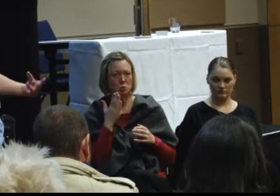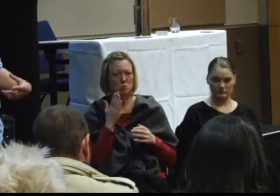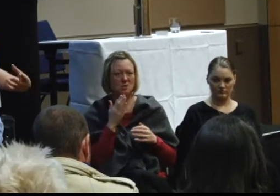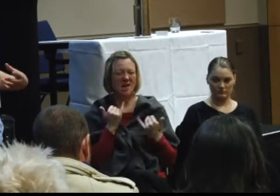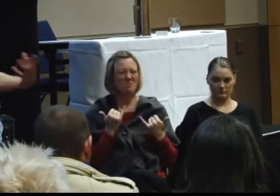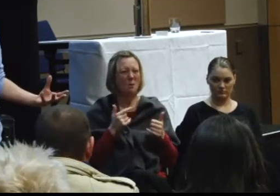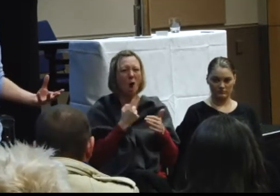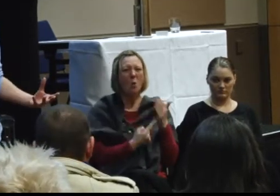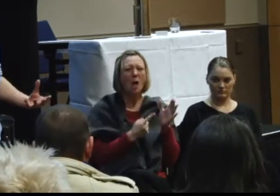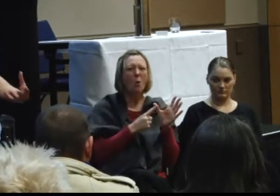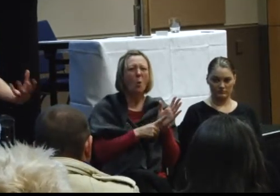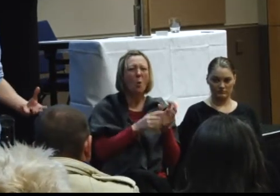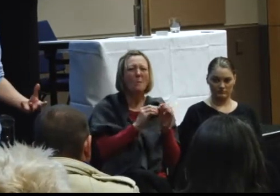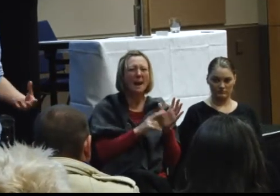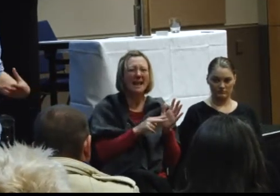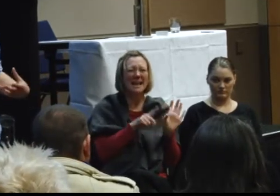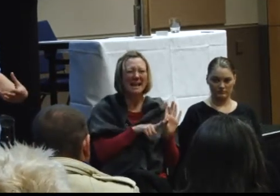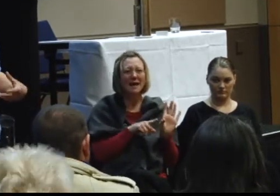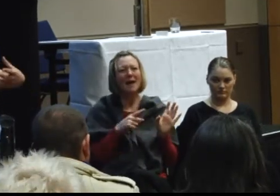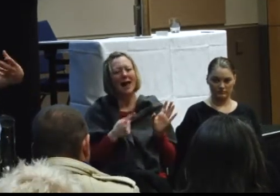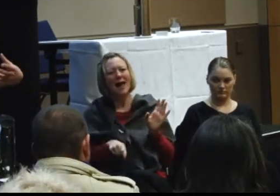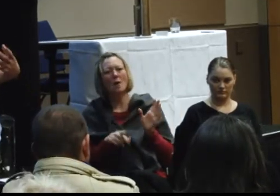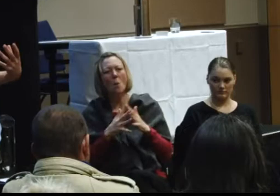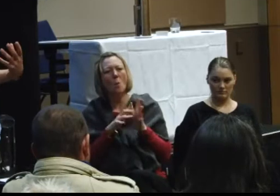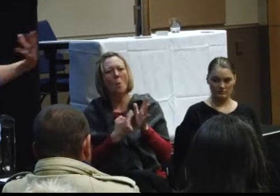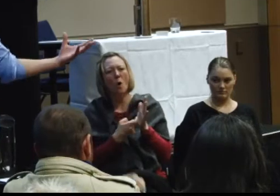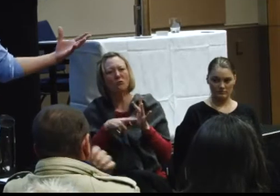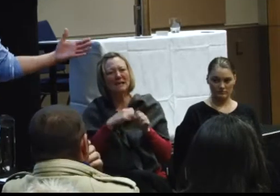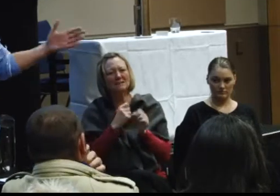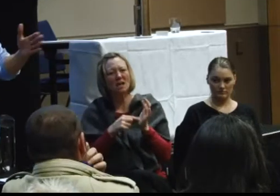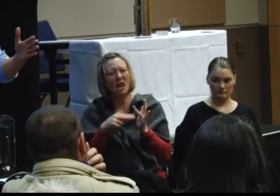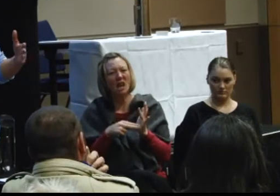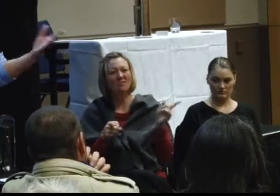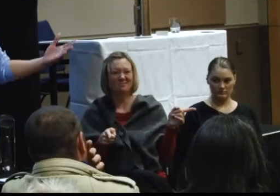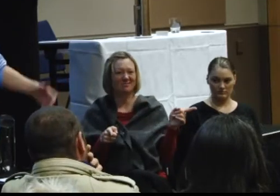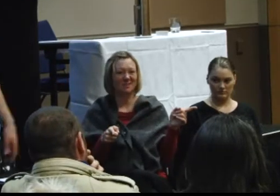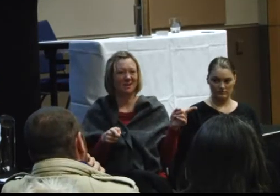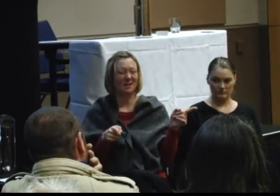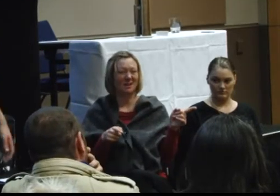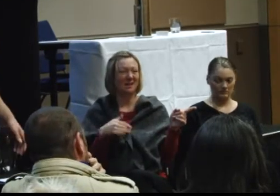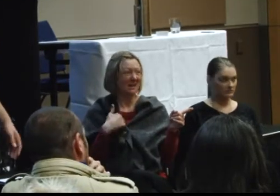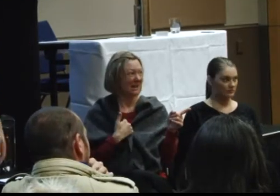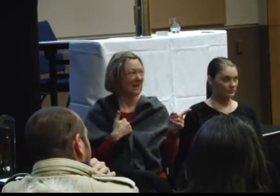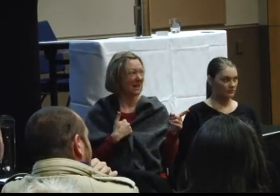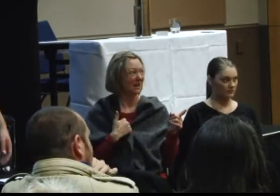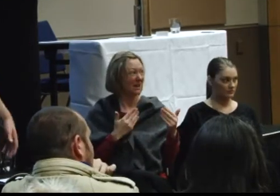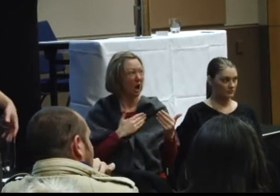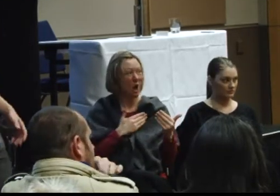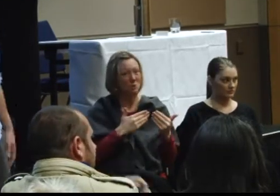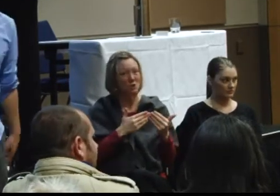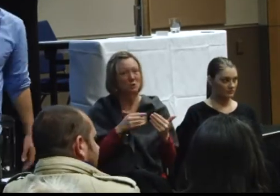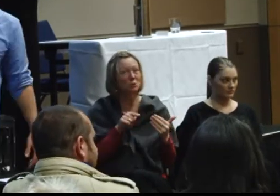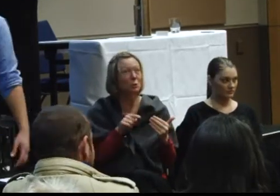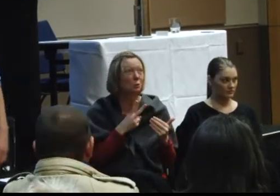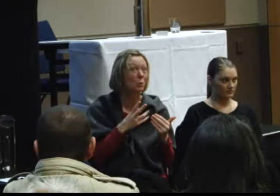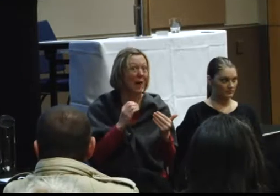Warrington adopting Creative Commons policies. We want to get closer to 2000 than 2, right? So, get in touch.